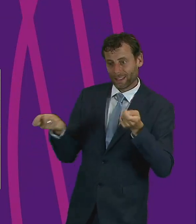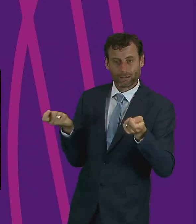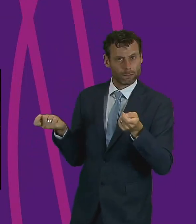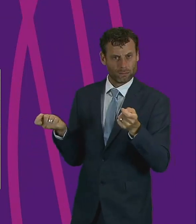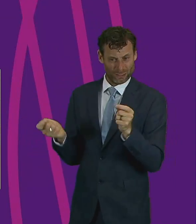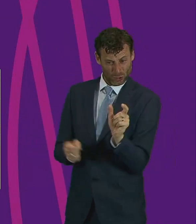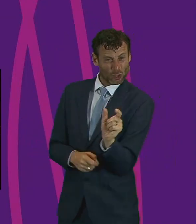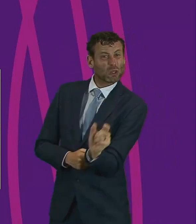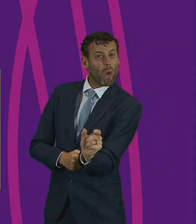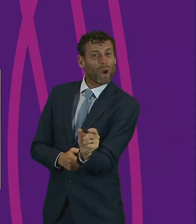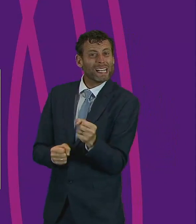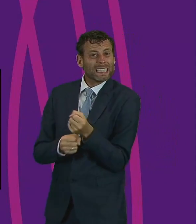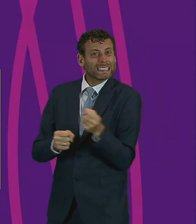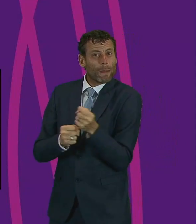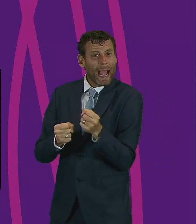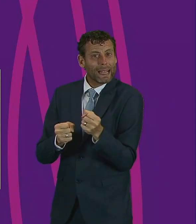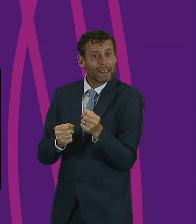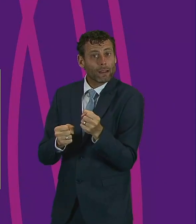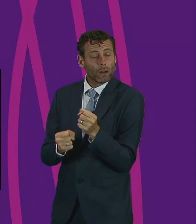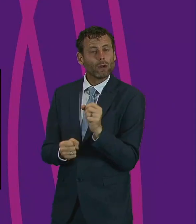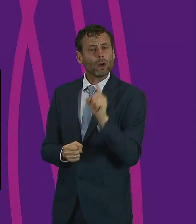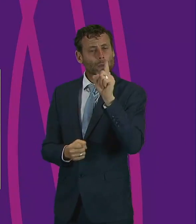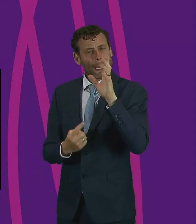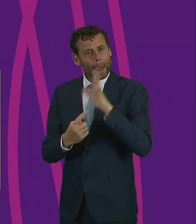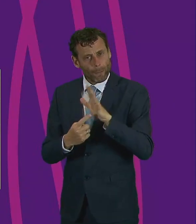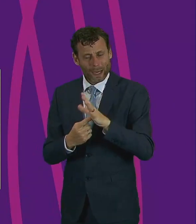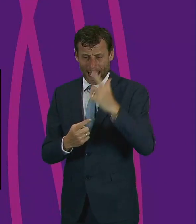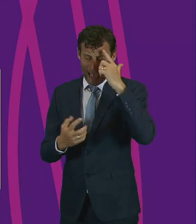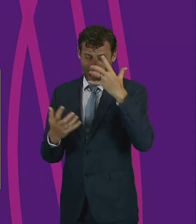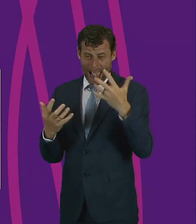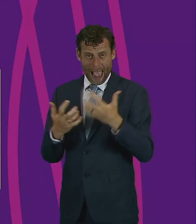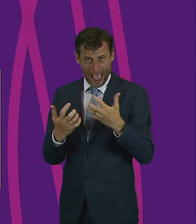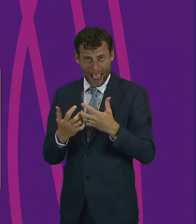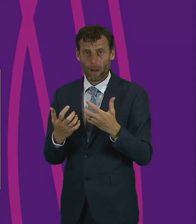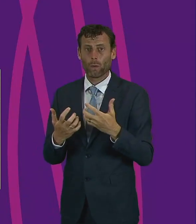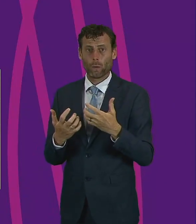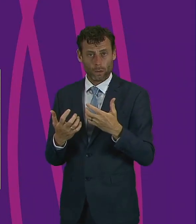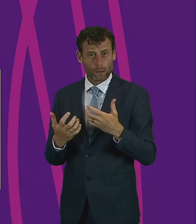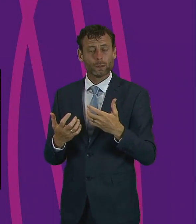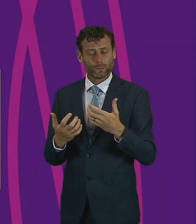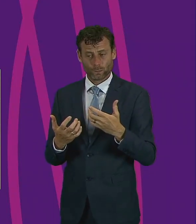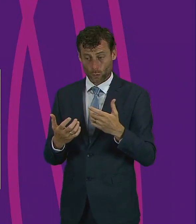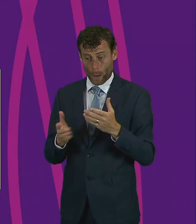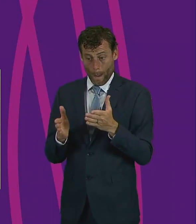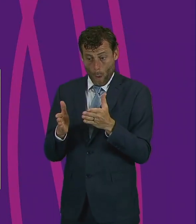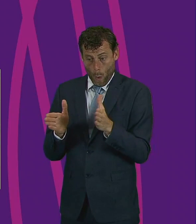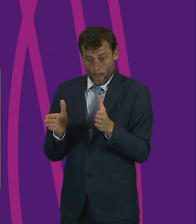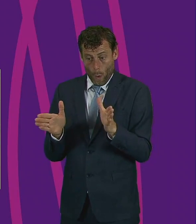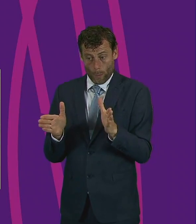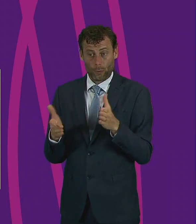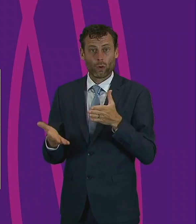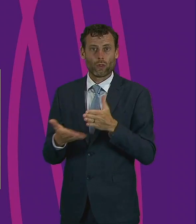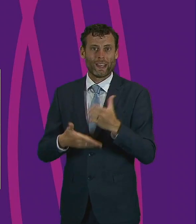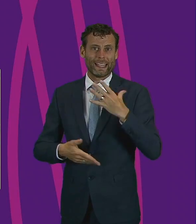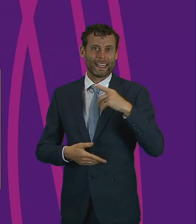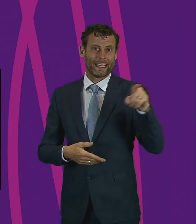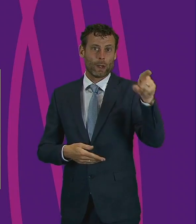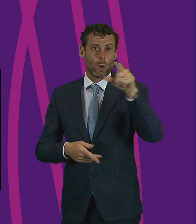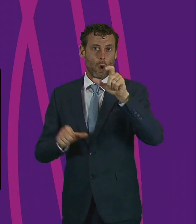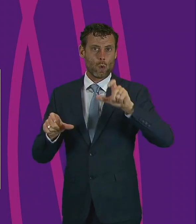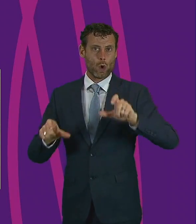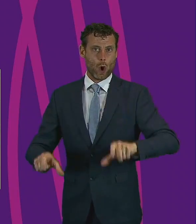to continue to push hard on that public health message about staying at home, about remembering that 2-metre